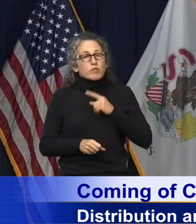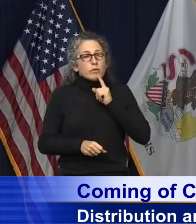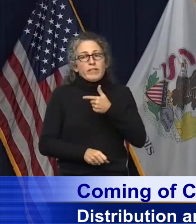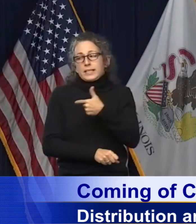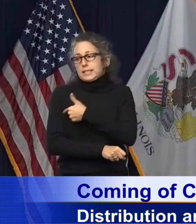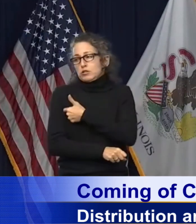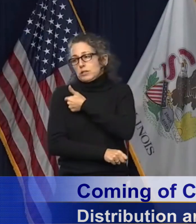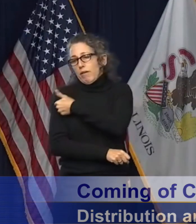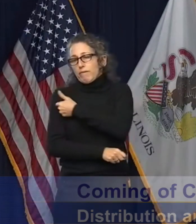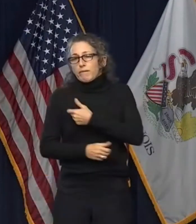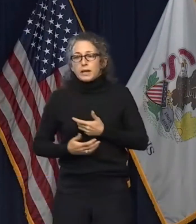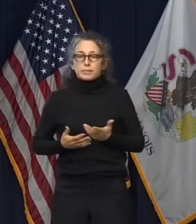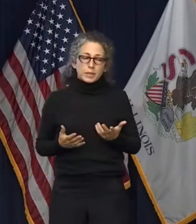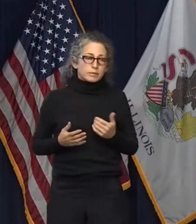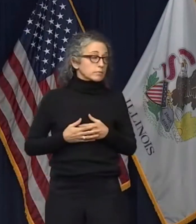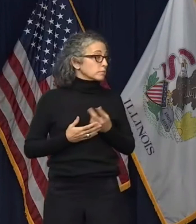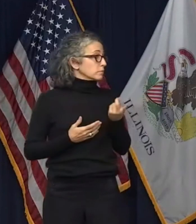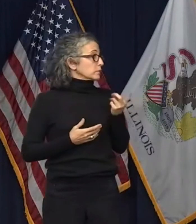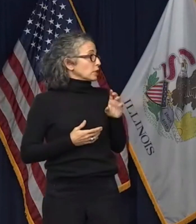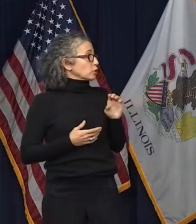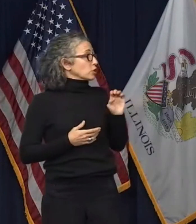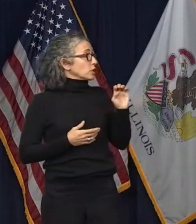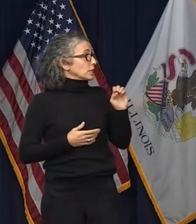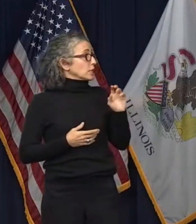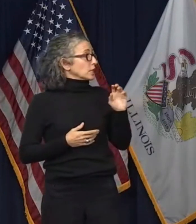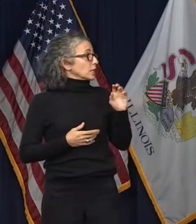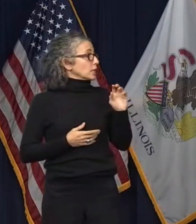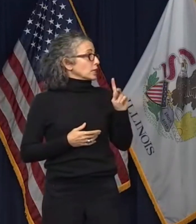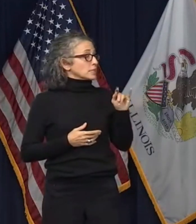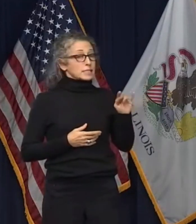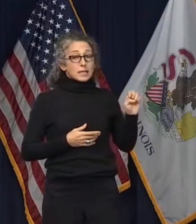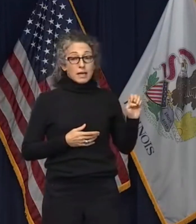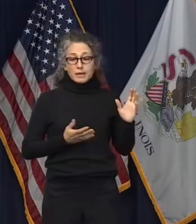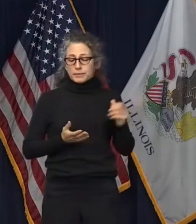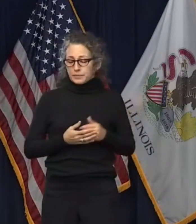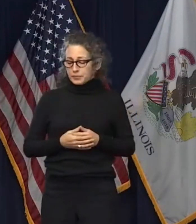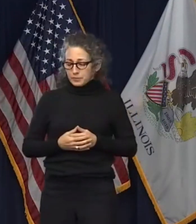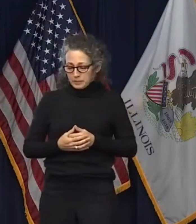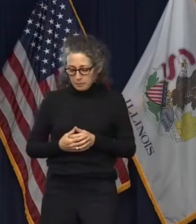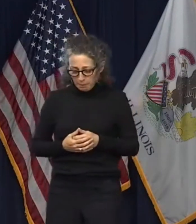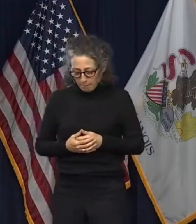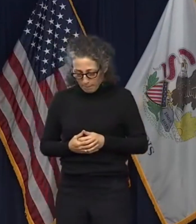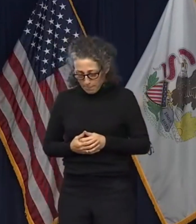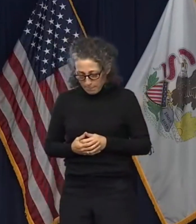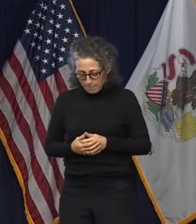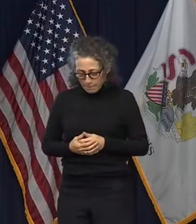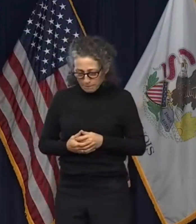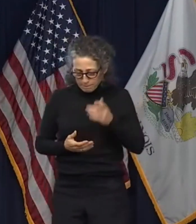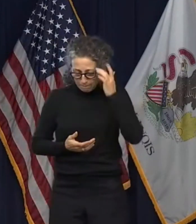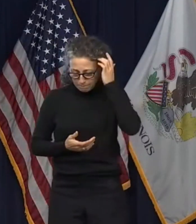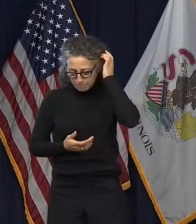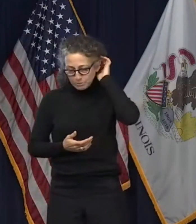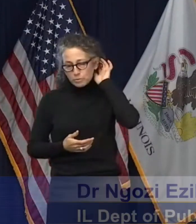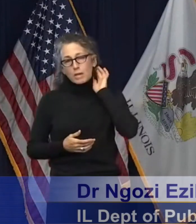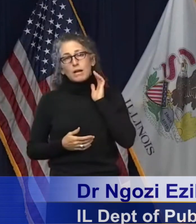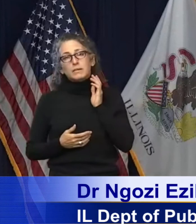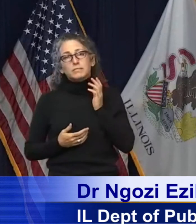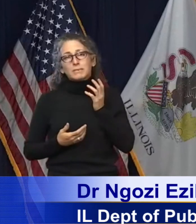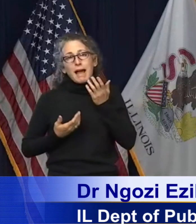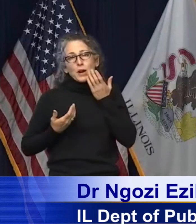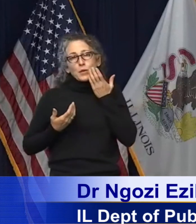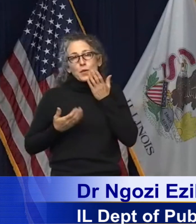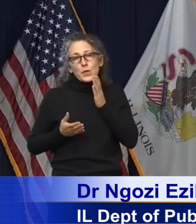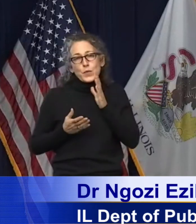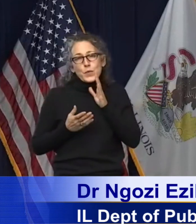vaccine. But I don't know, Dr. Ezike, do you want to add to that? Yeah. Go ahead. I don't know the details for